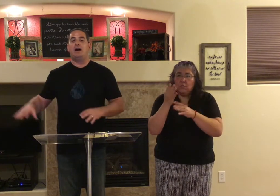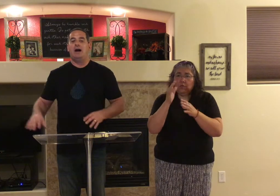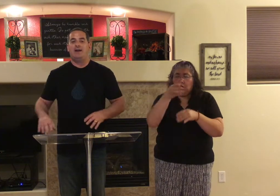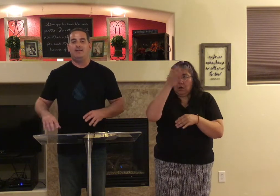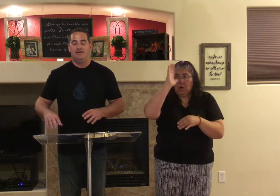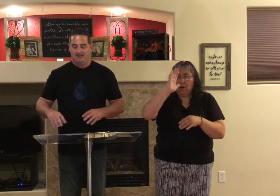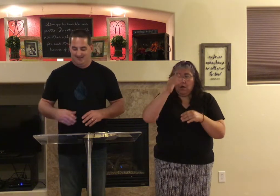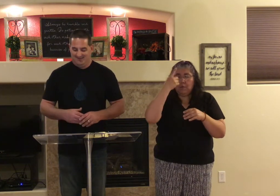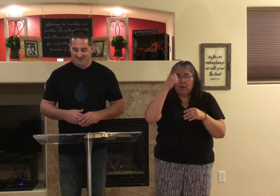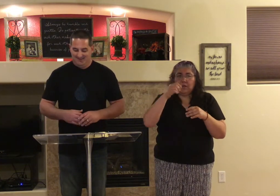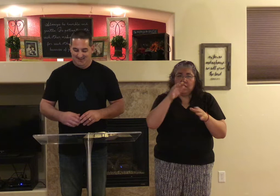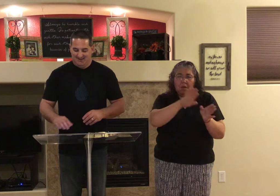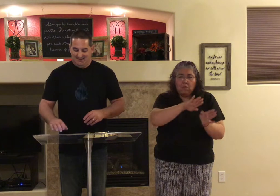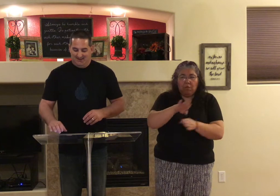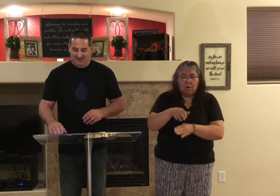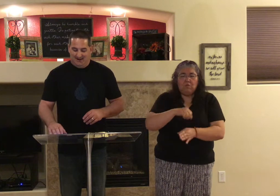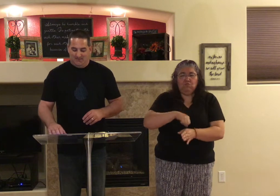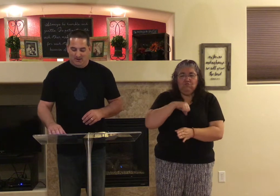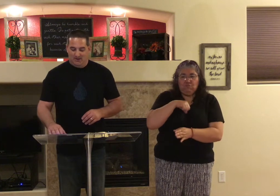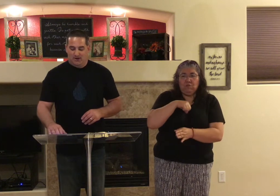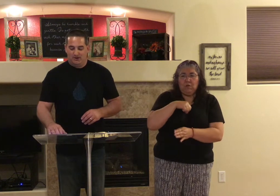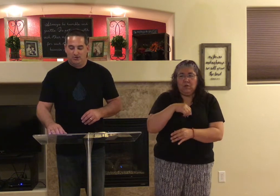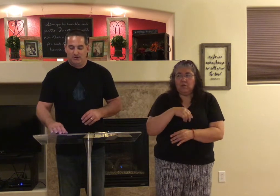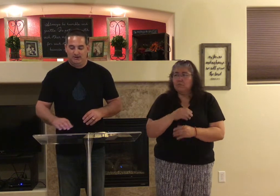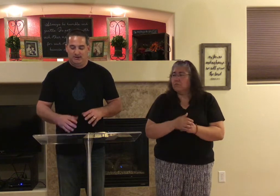renounce pride.